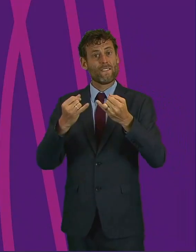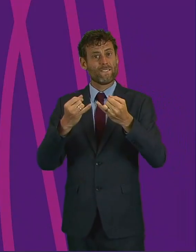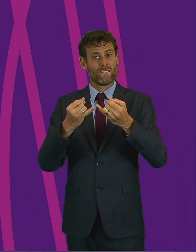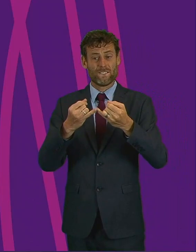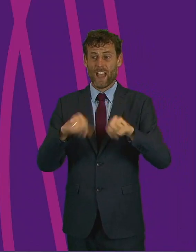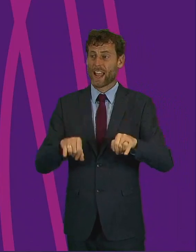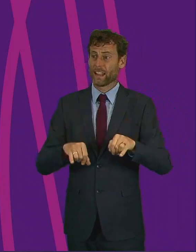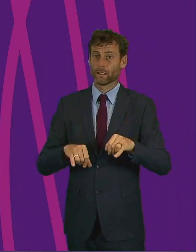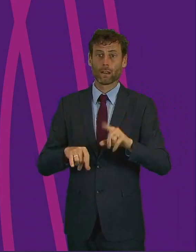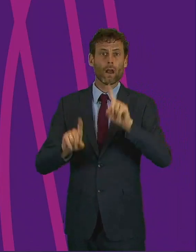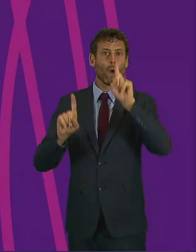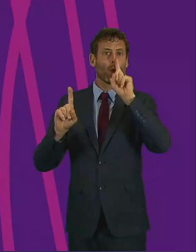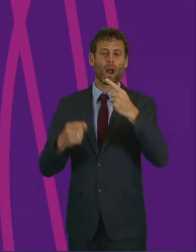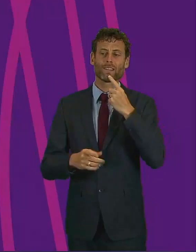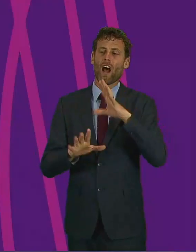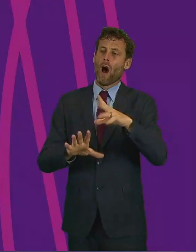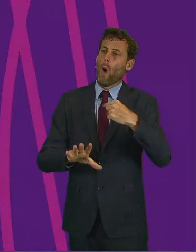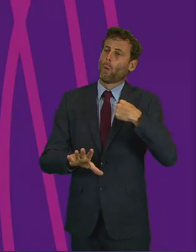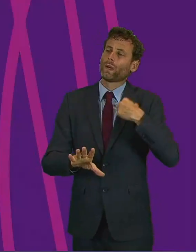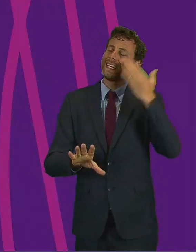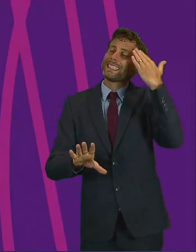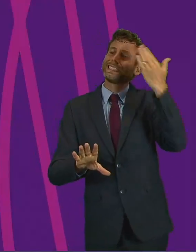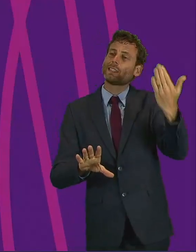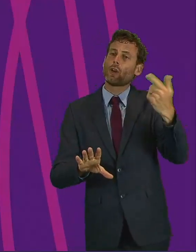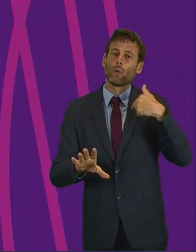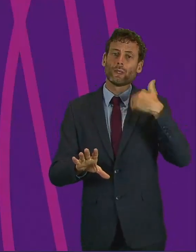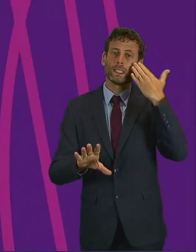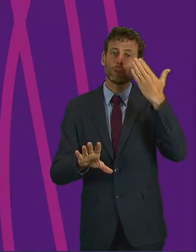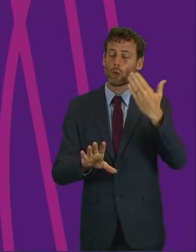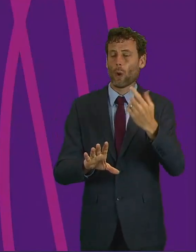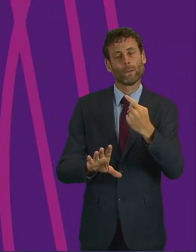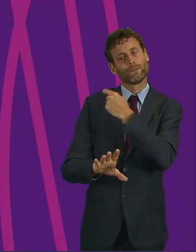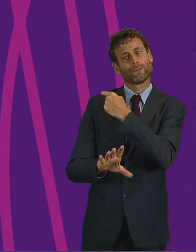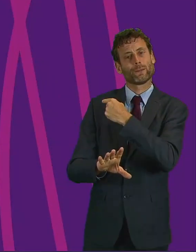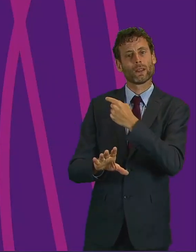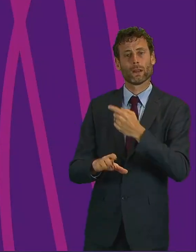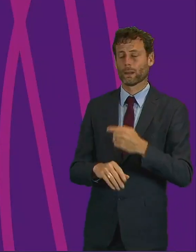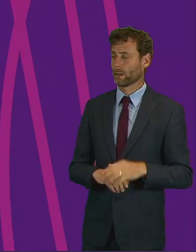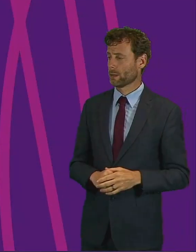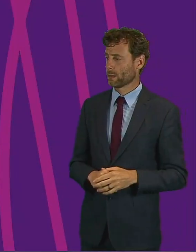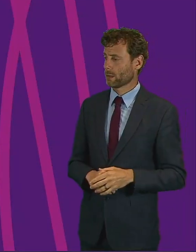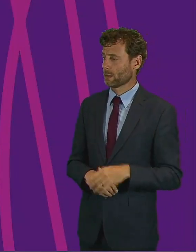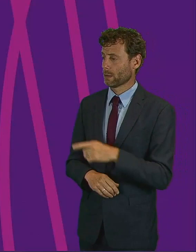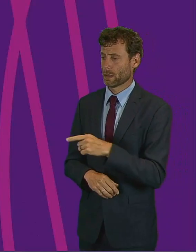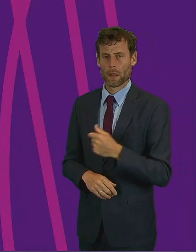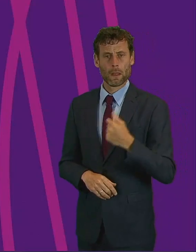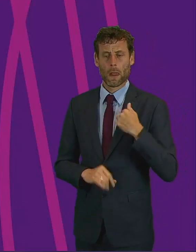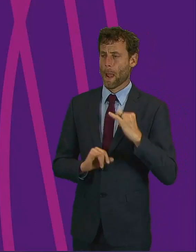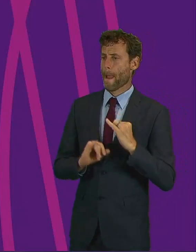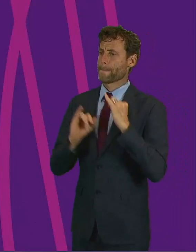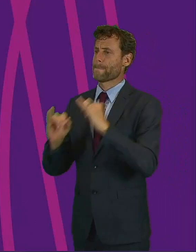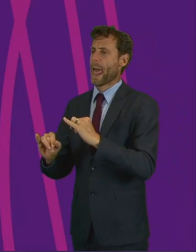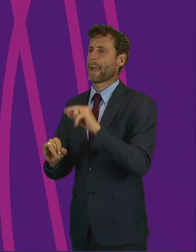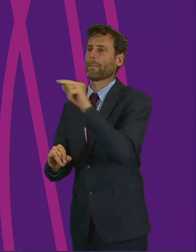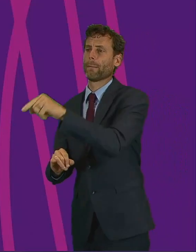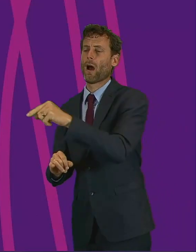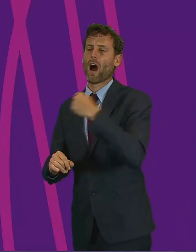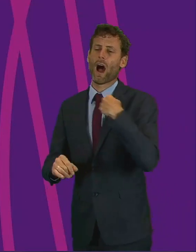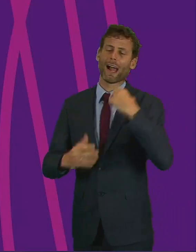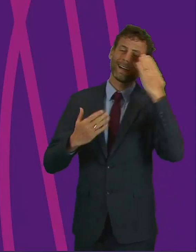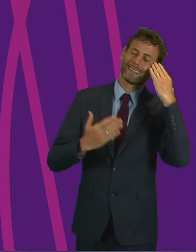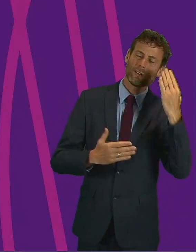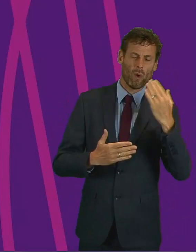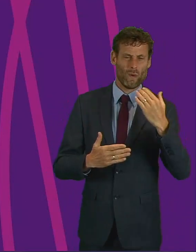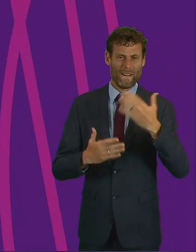it? First Minister. I don't blame anything on anything. I take responsibility for the government's handling